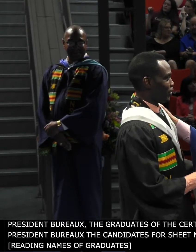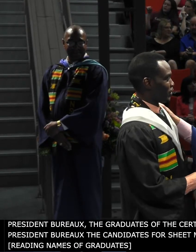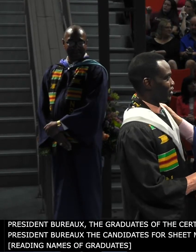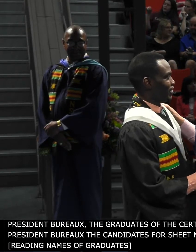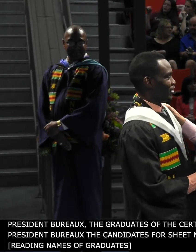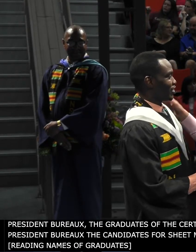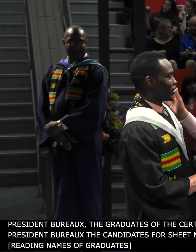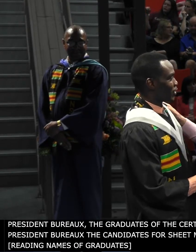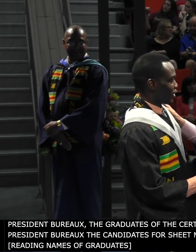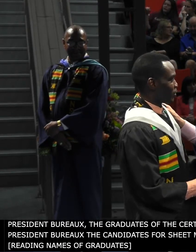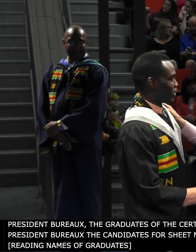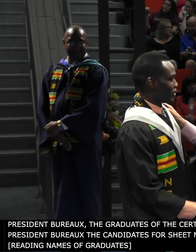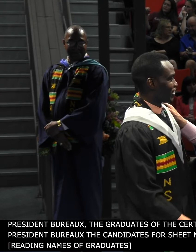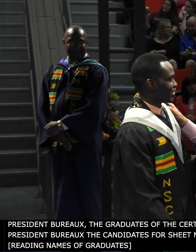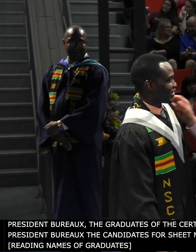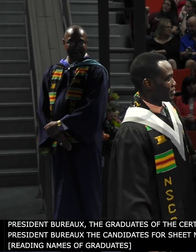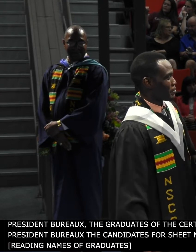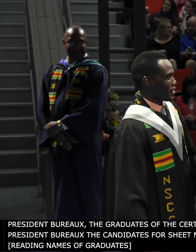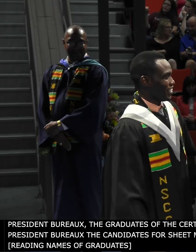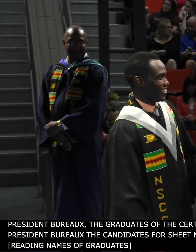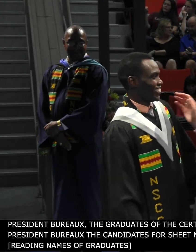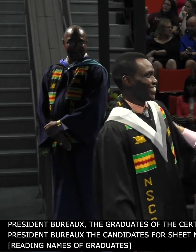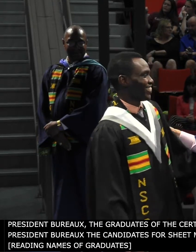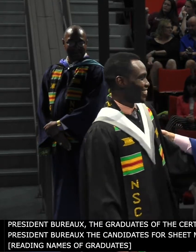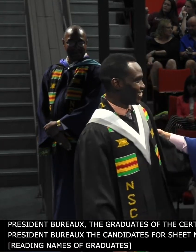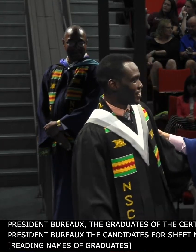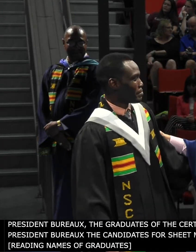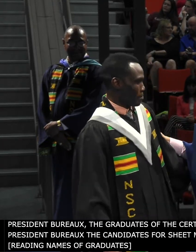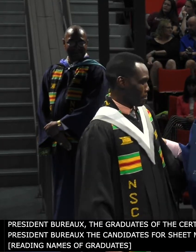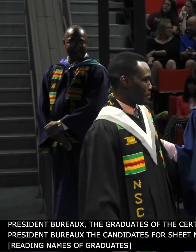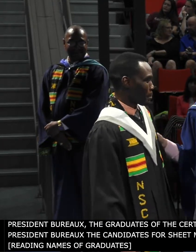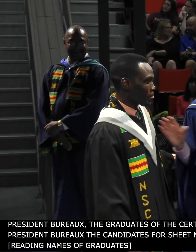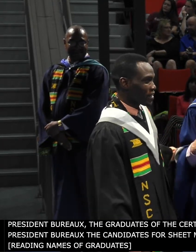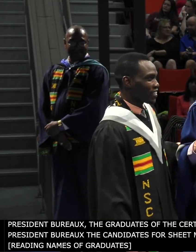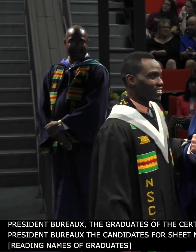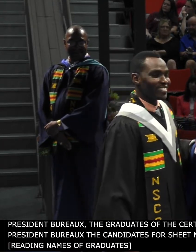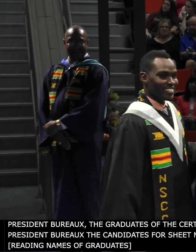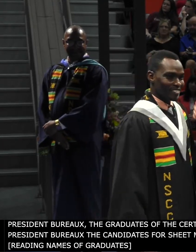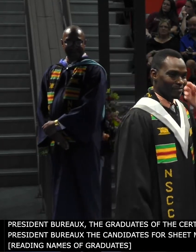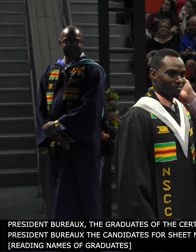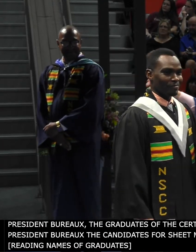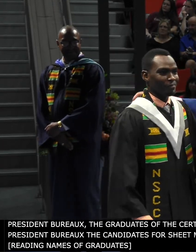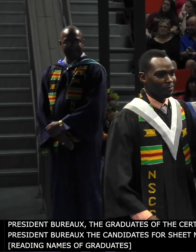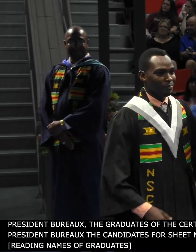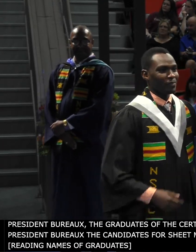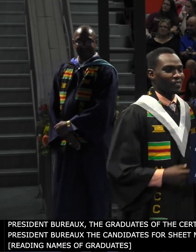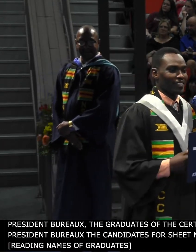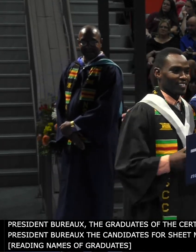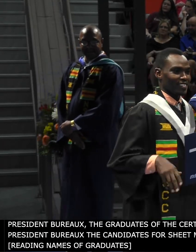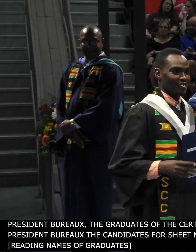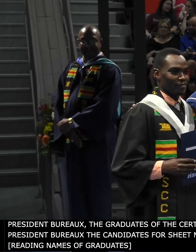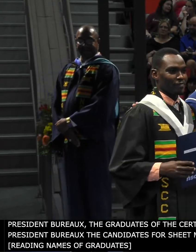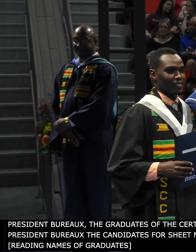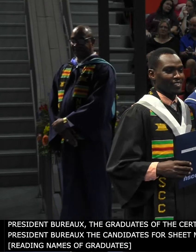What? Get I'll out. stop in and talk to some people. It's amazing. I'm very happy. I'm proud.